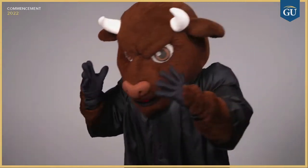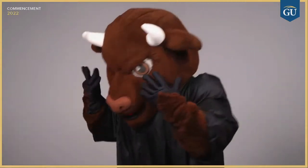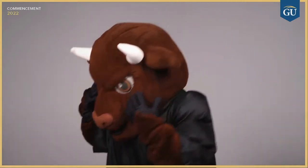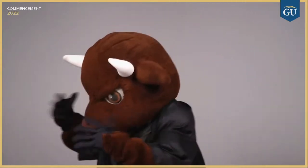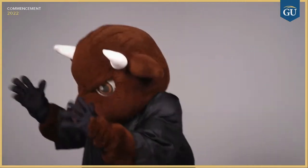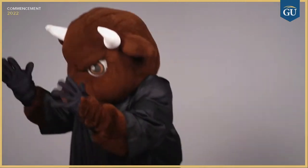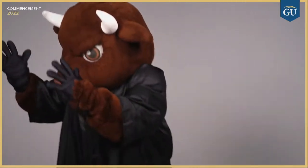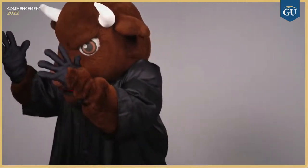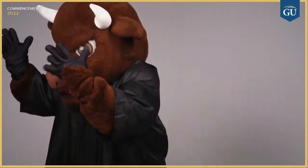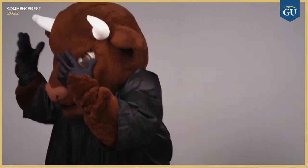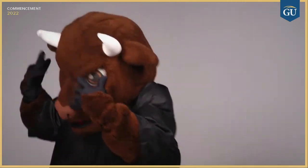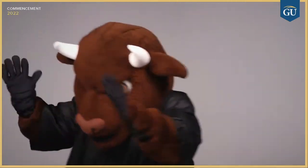Congratulations to all.